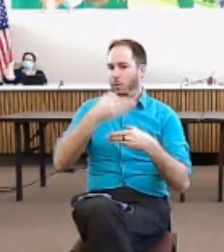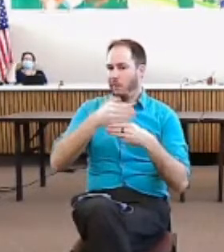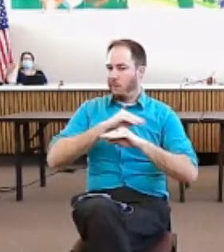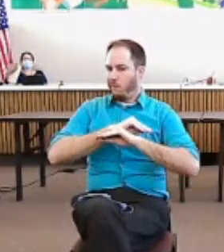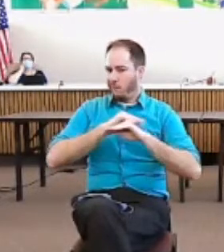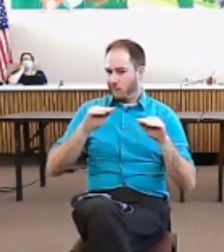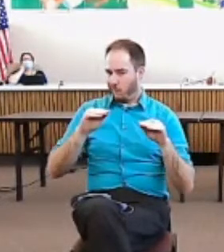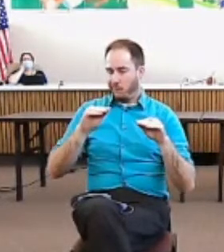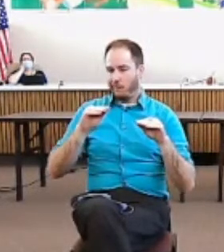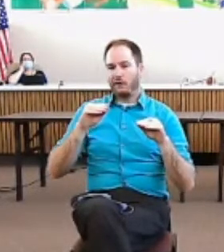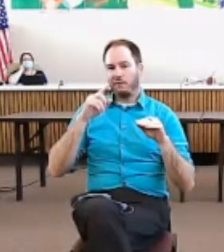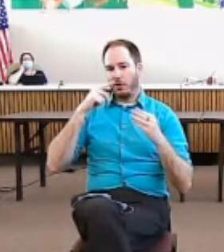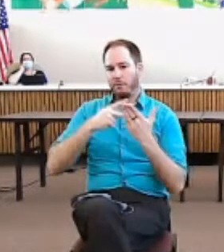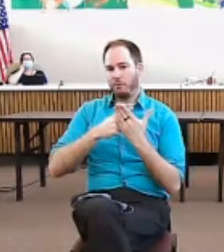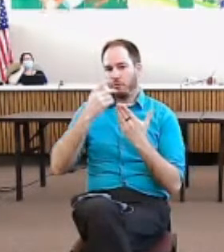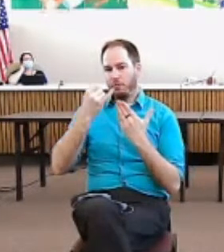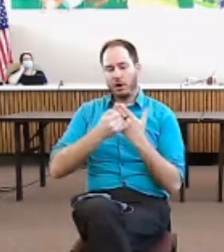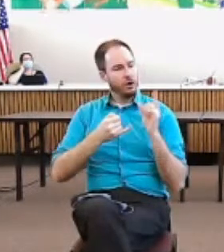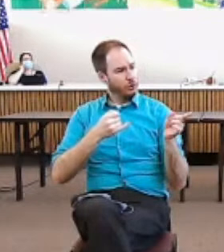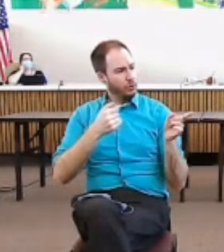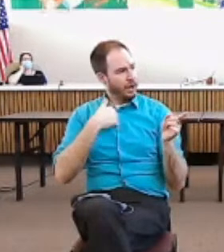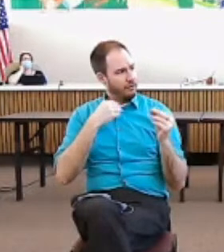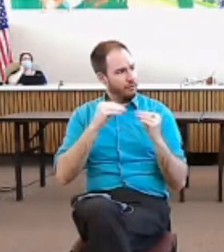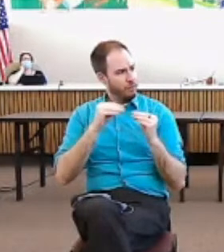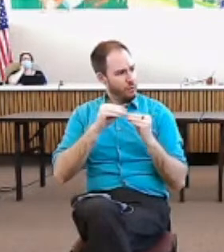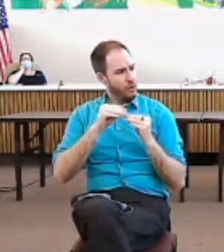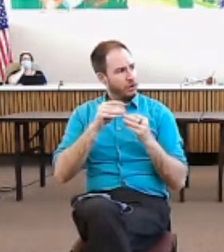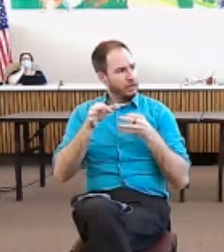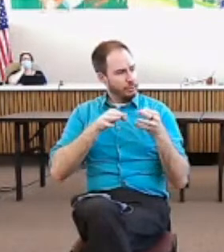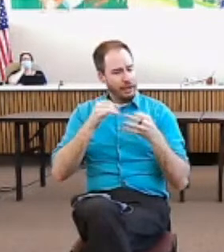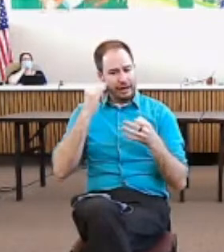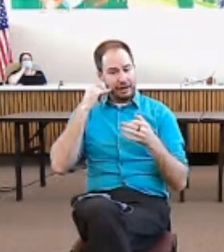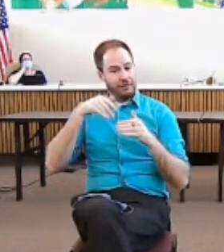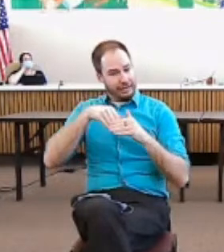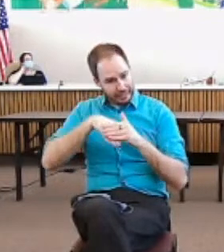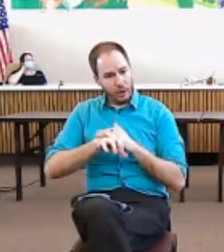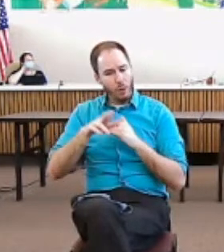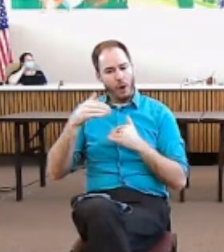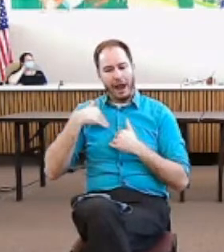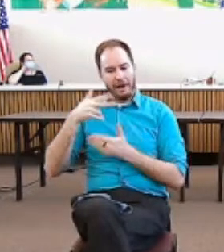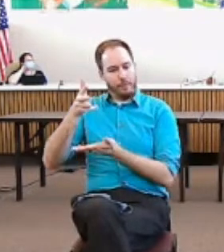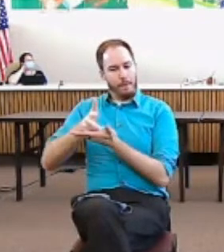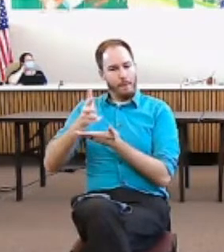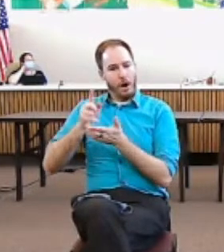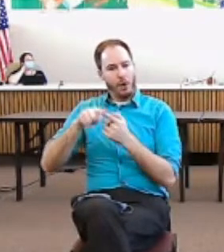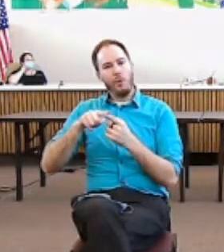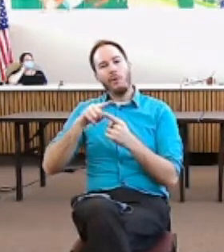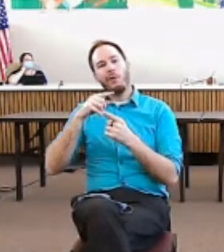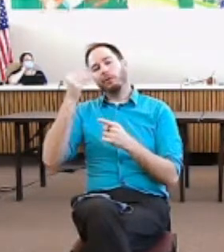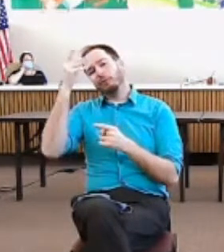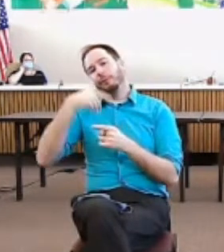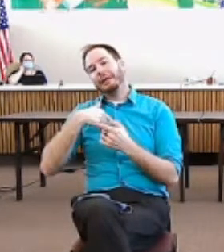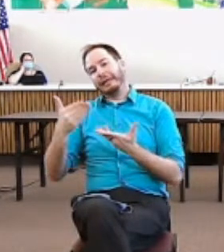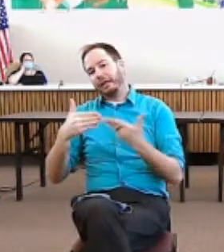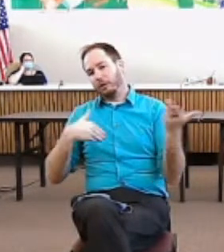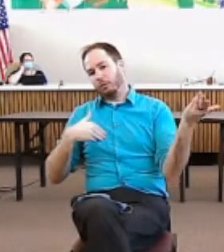this project. Jared, can you speak to whether they're walking in or there's spaces where your members are bringing